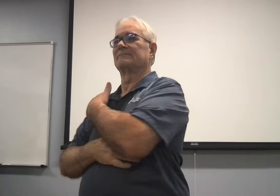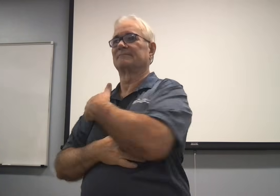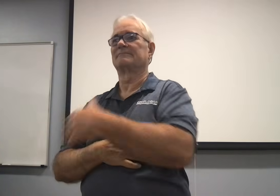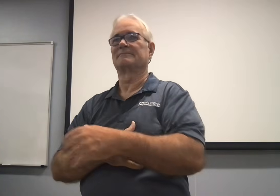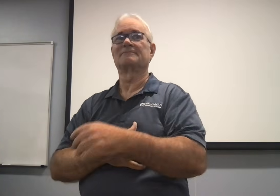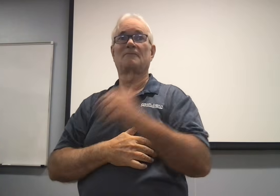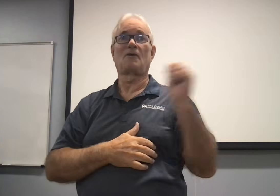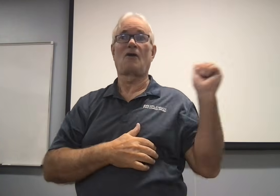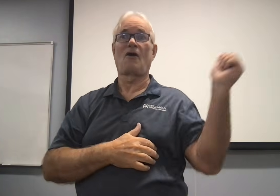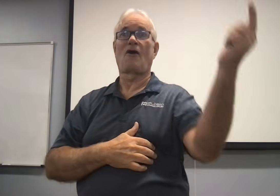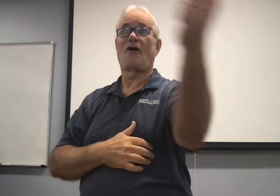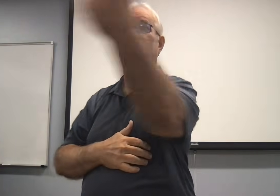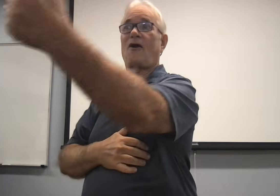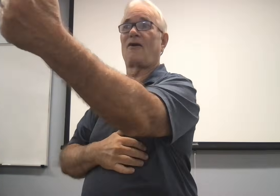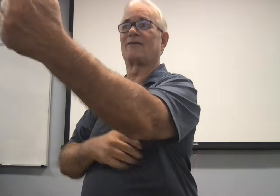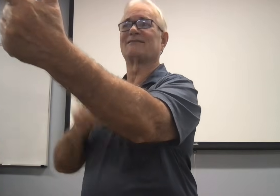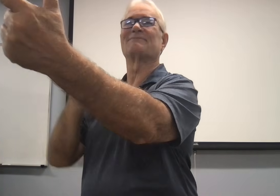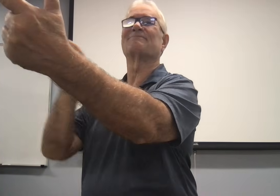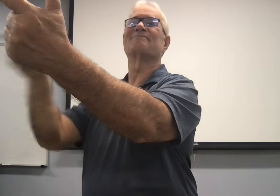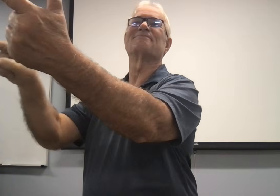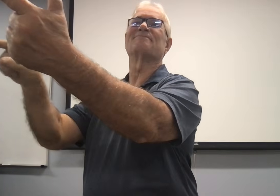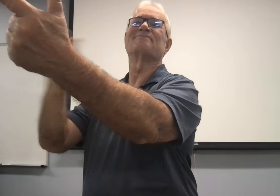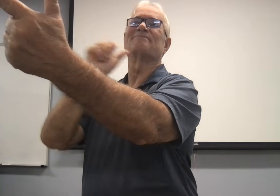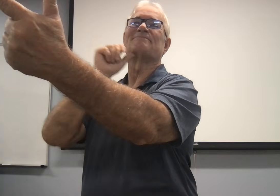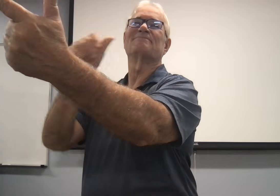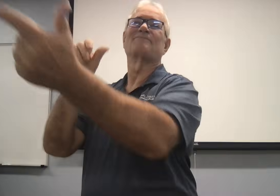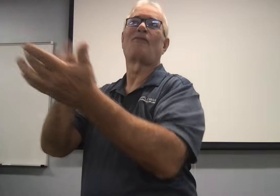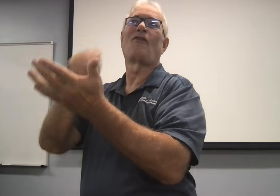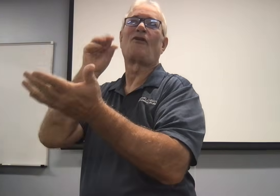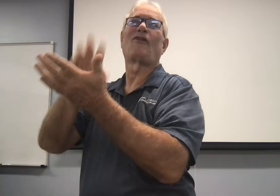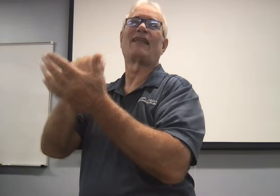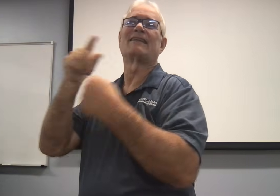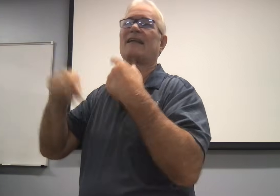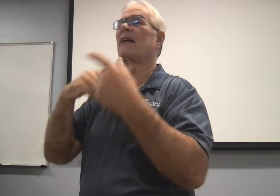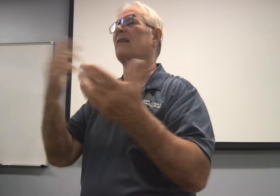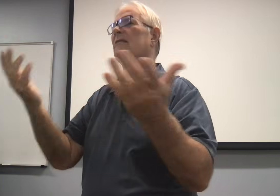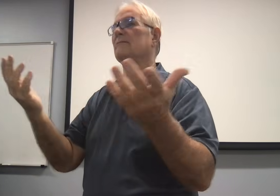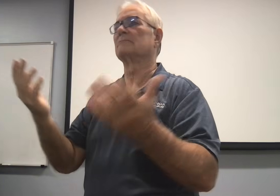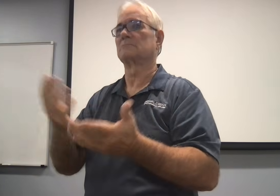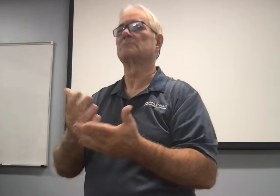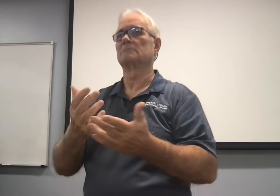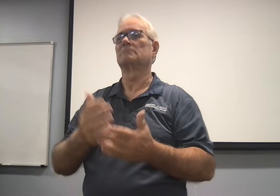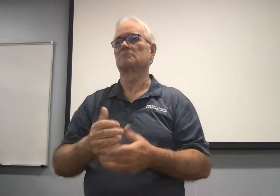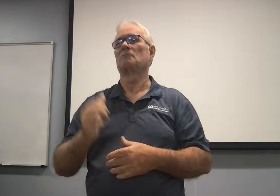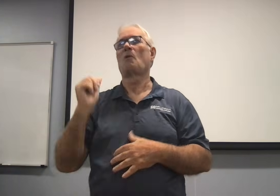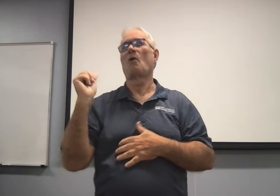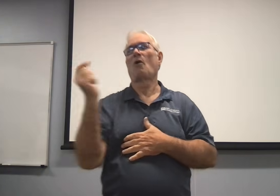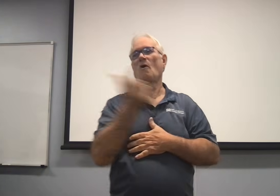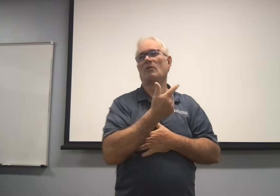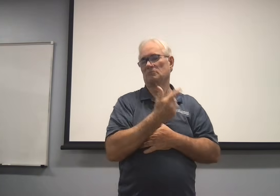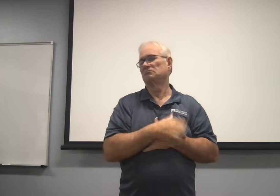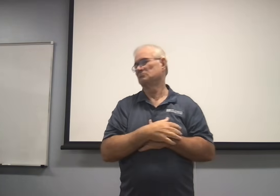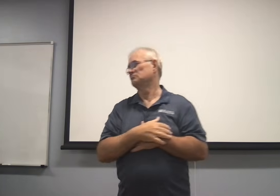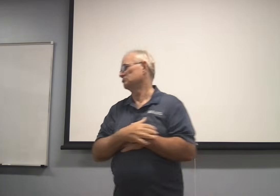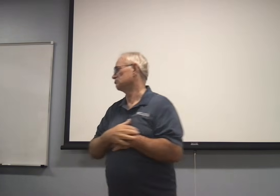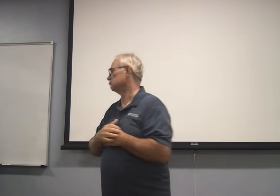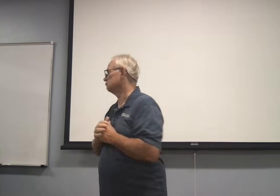a whole circle, then I'm talking about everybody in the room. But if I go this way, I'm not including the people over here on this side of the room.